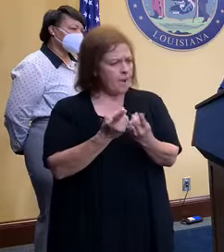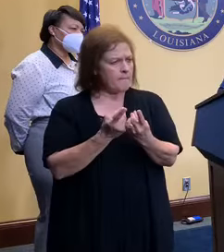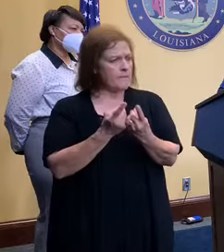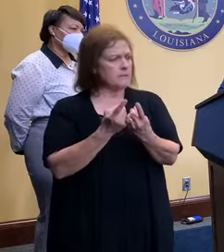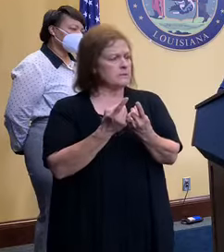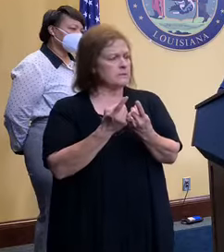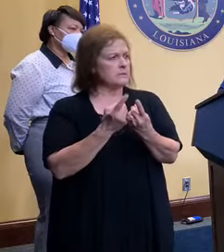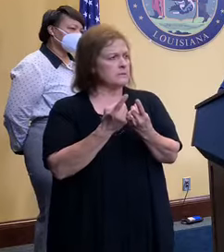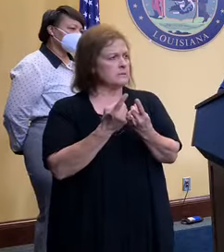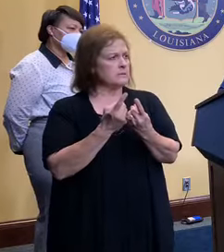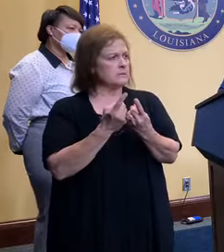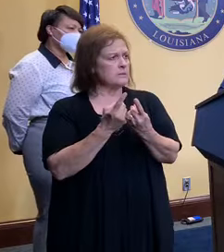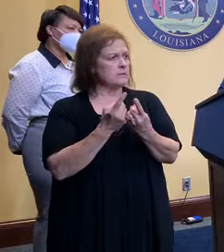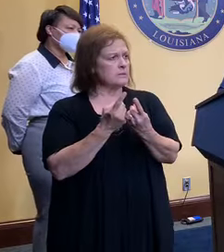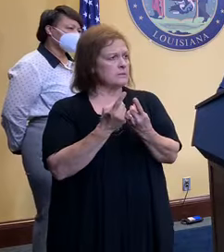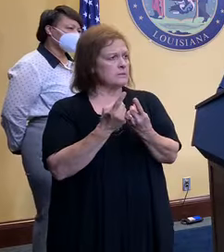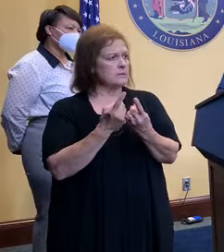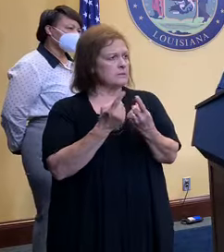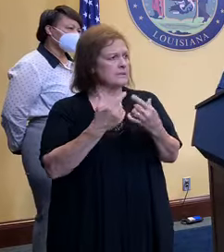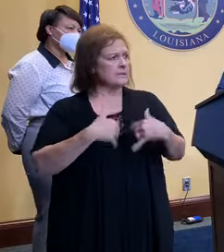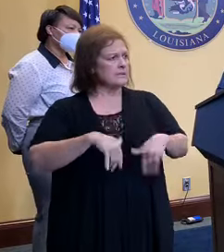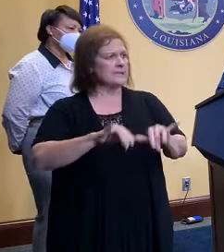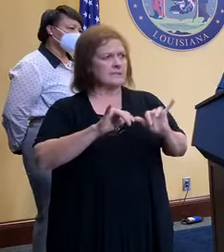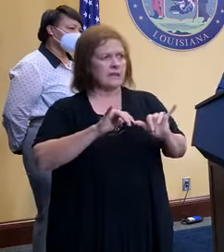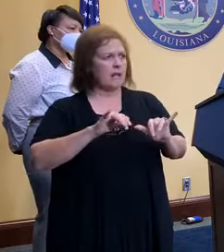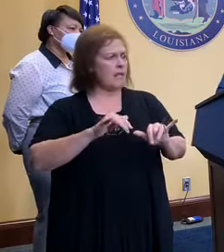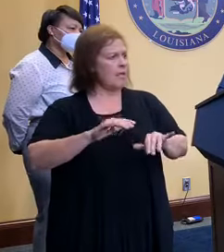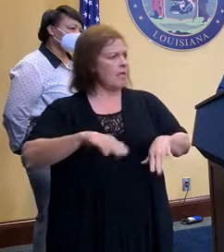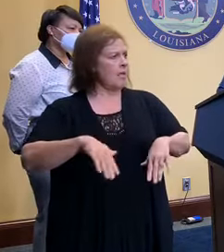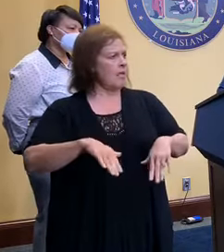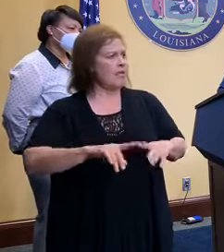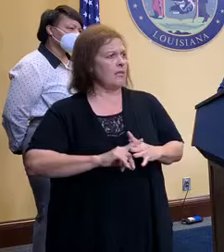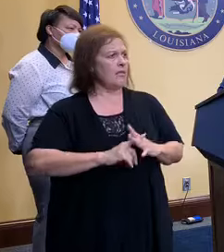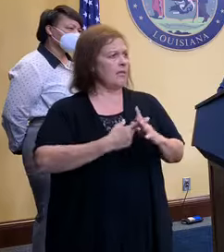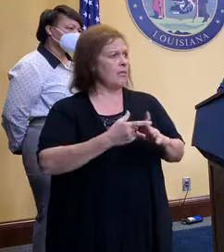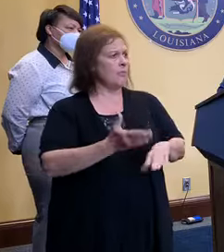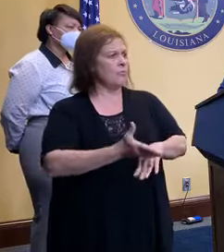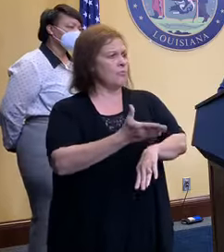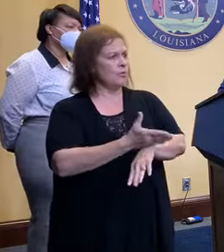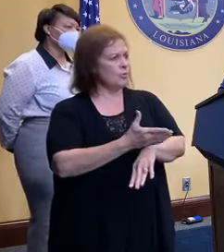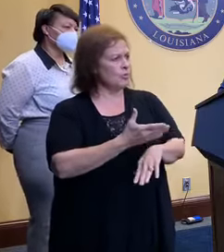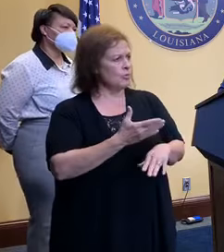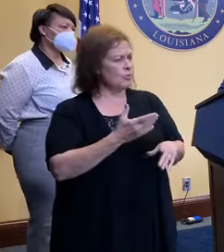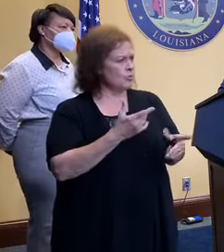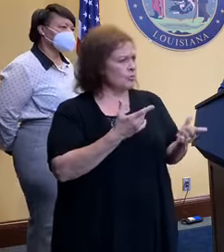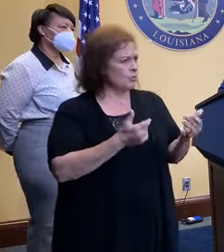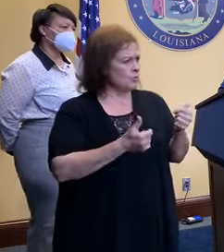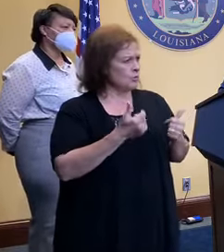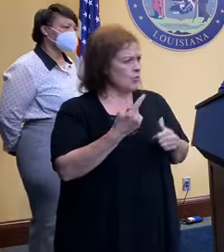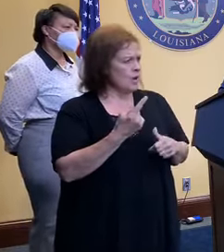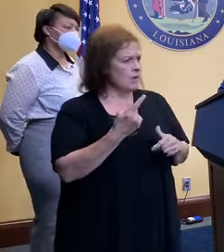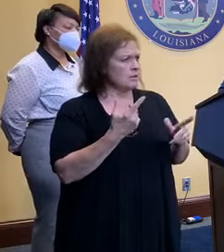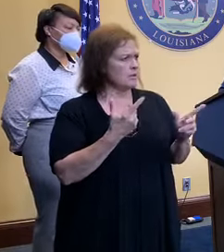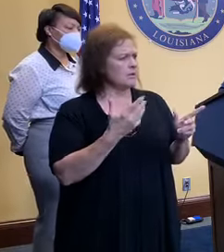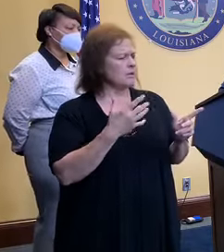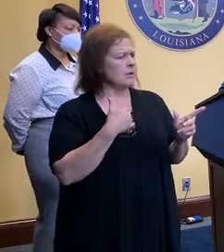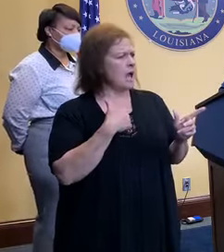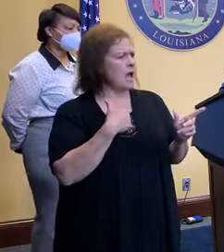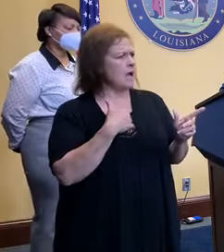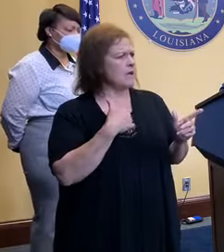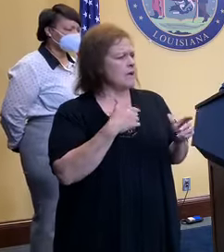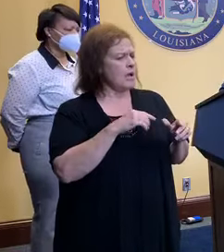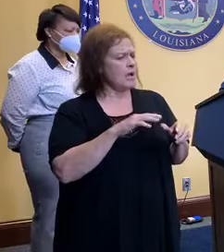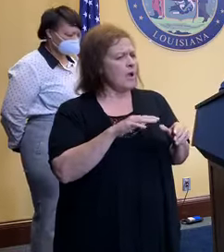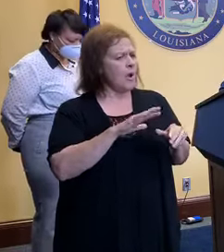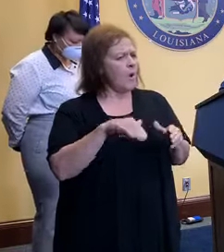actually still not restored, making up 20%. No, we don't. So our departments